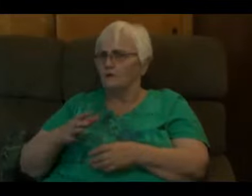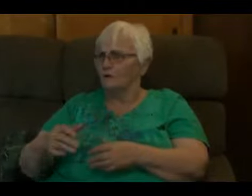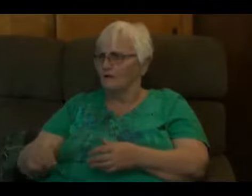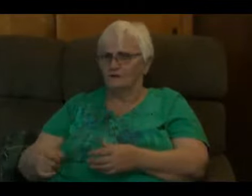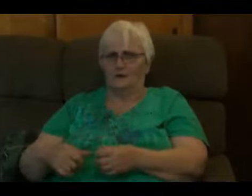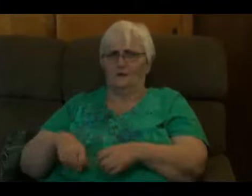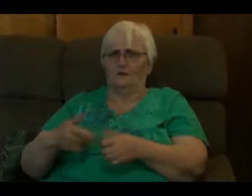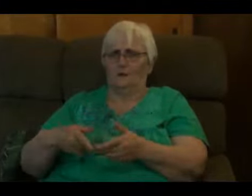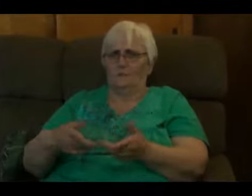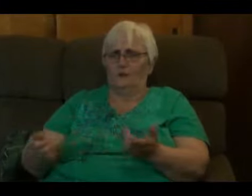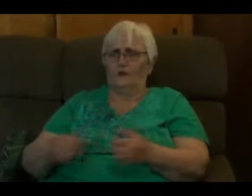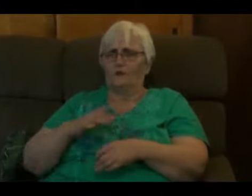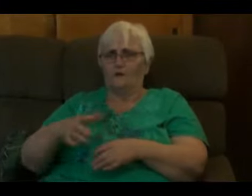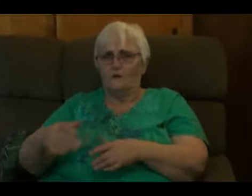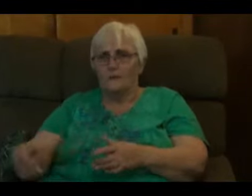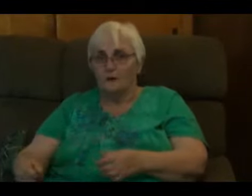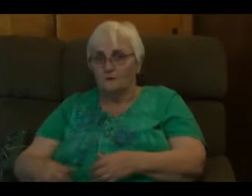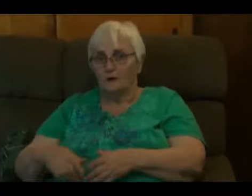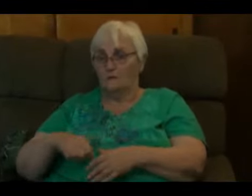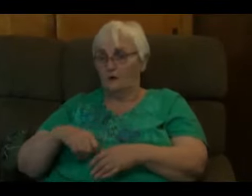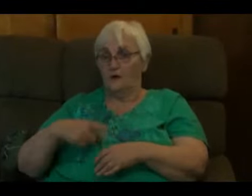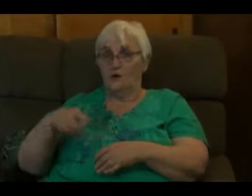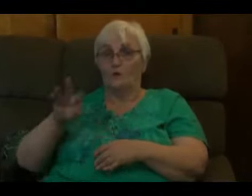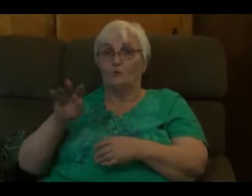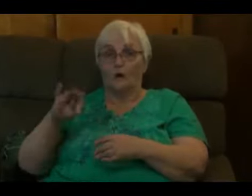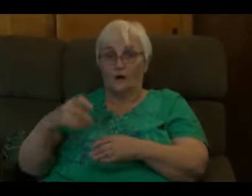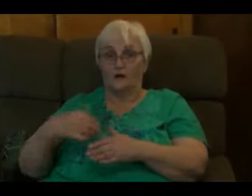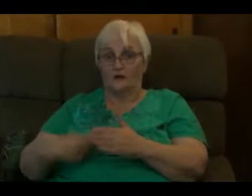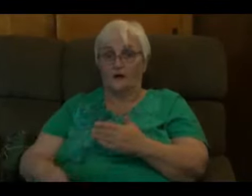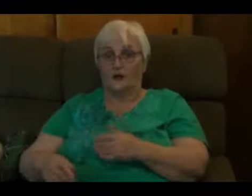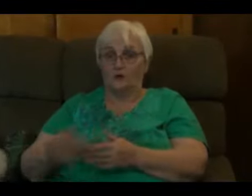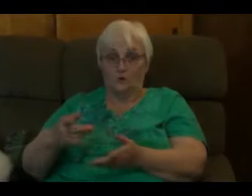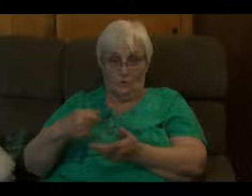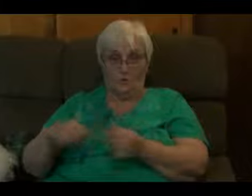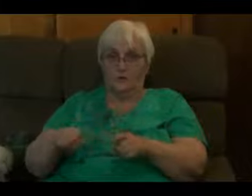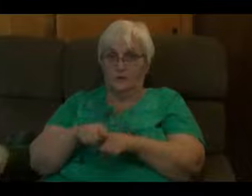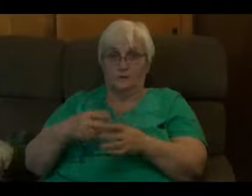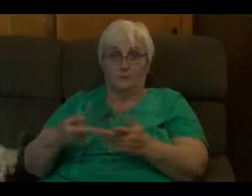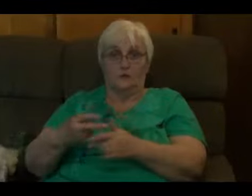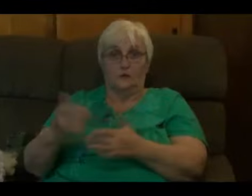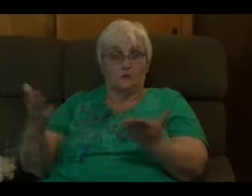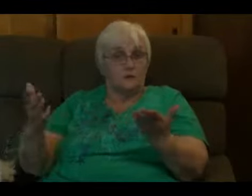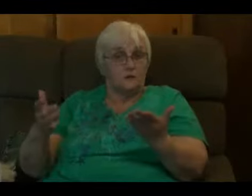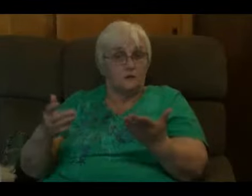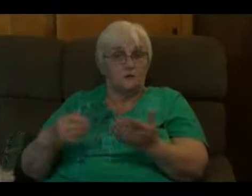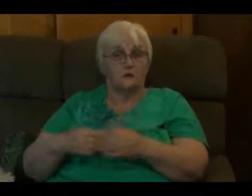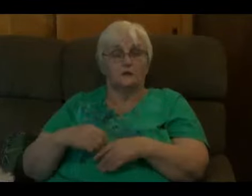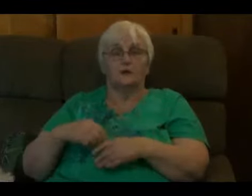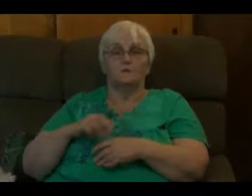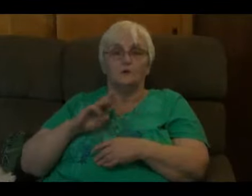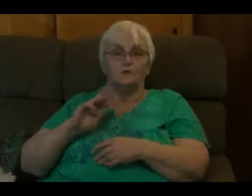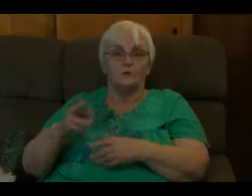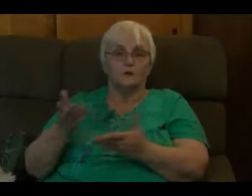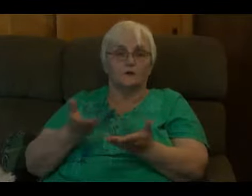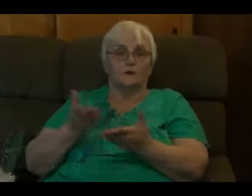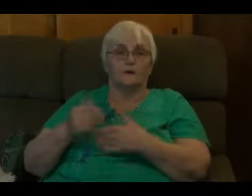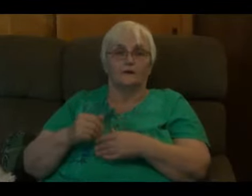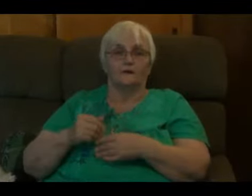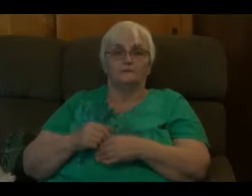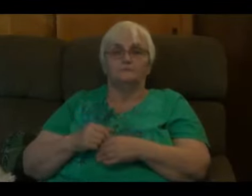Your great-great-grandmother might be rotting in hell. Is that where you want to go? I mean, you know, let's be real here. Just because